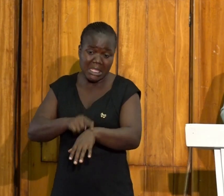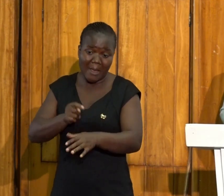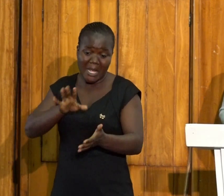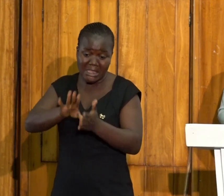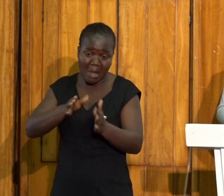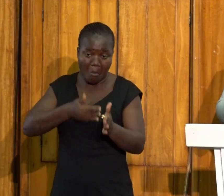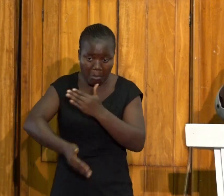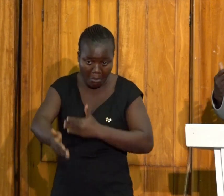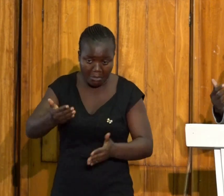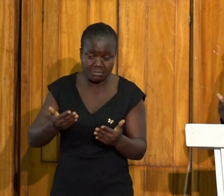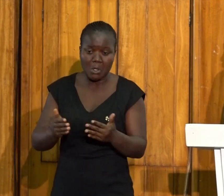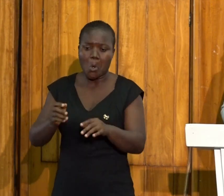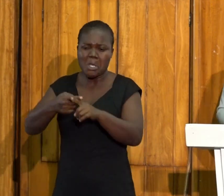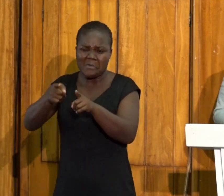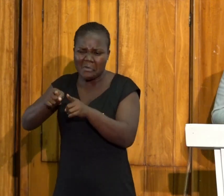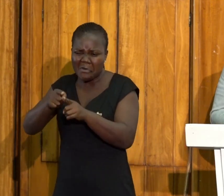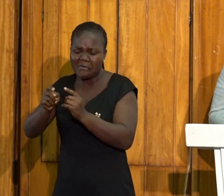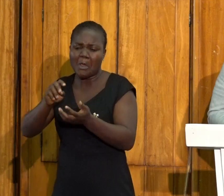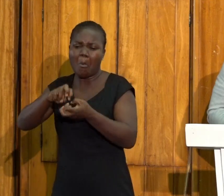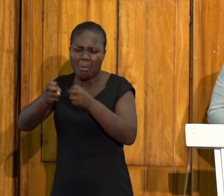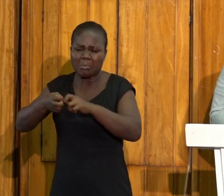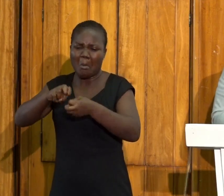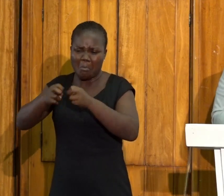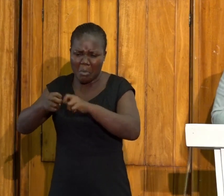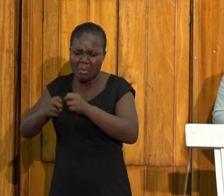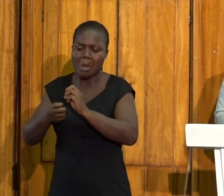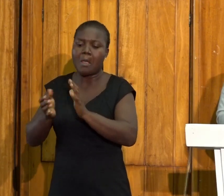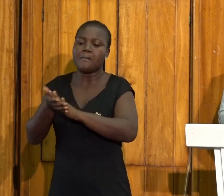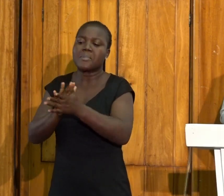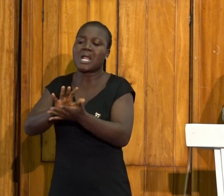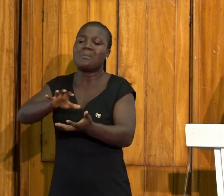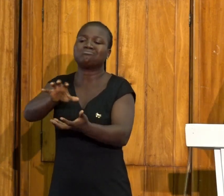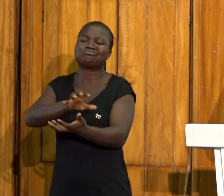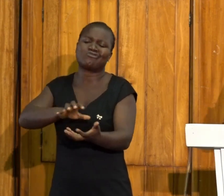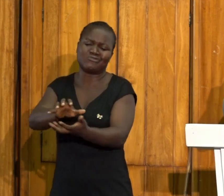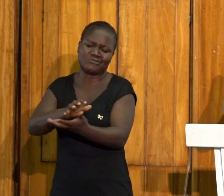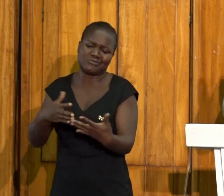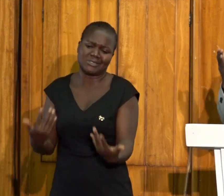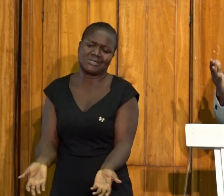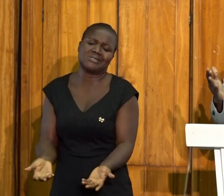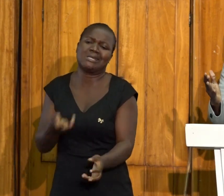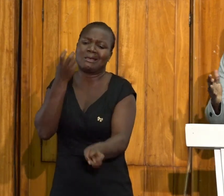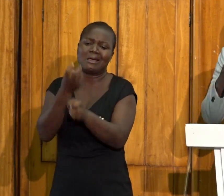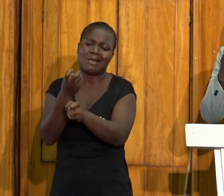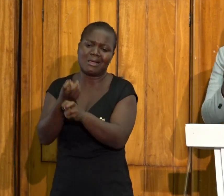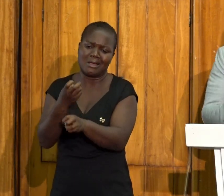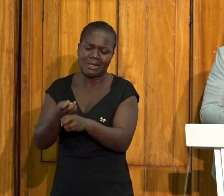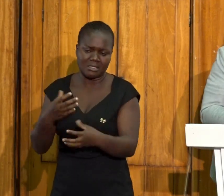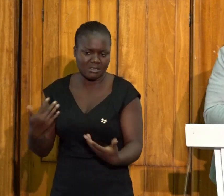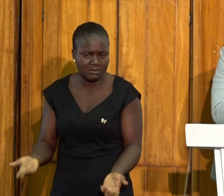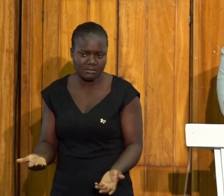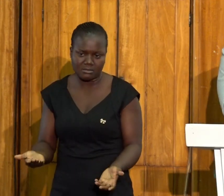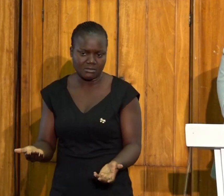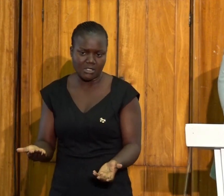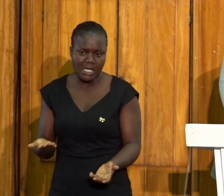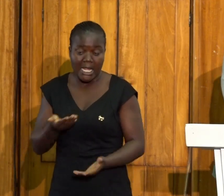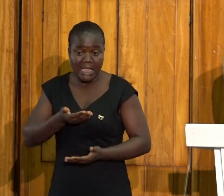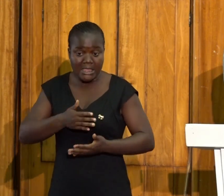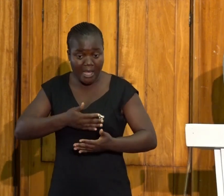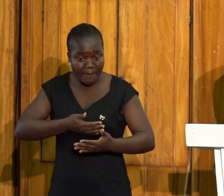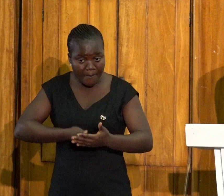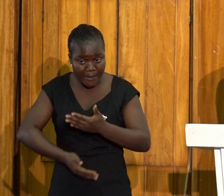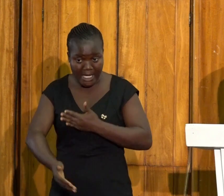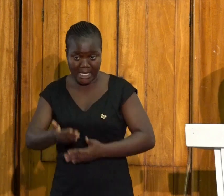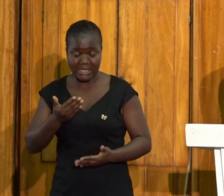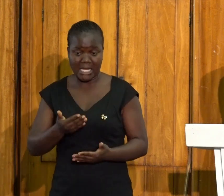congenital anomalies. It becomes complicated in the sense that the prevalence or the background rates differ